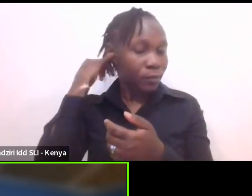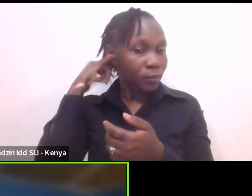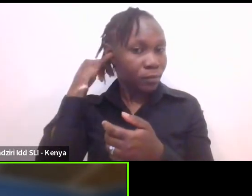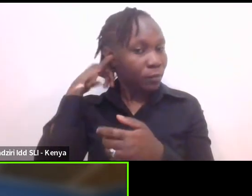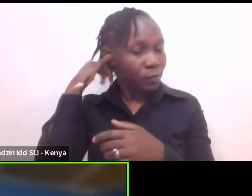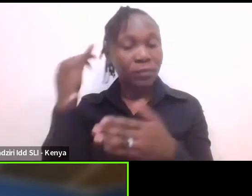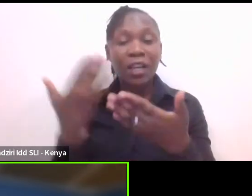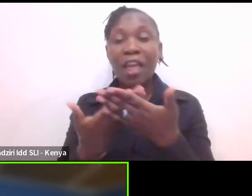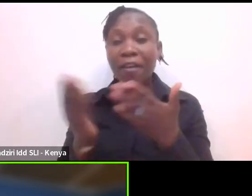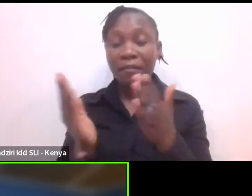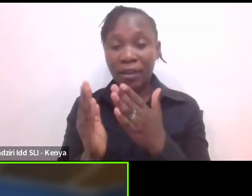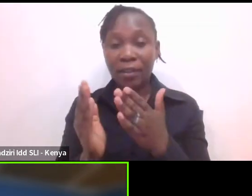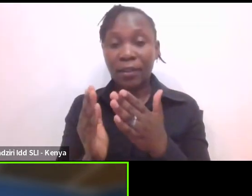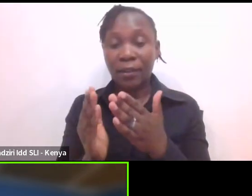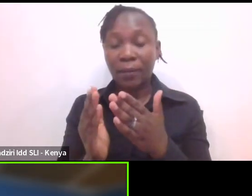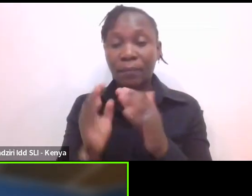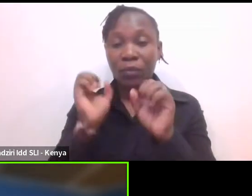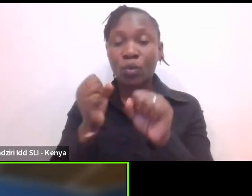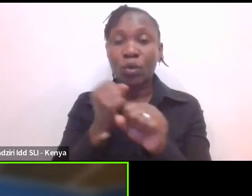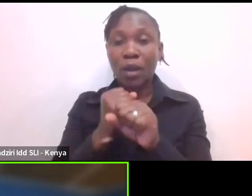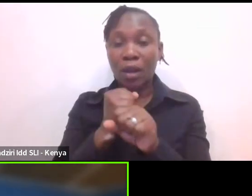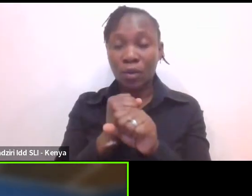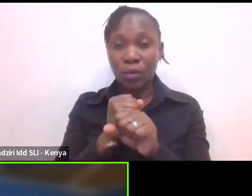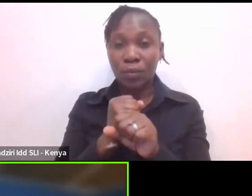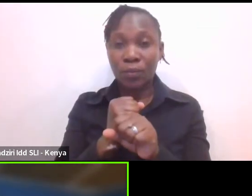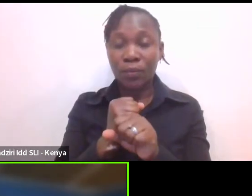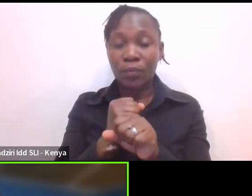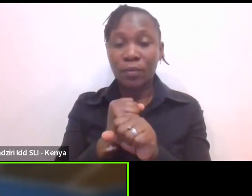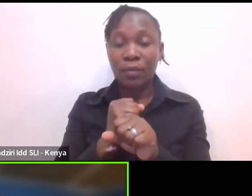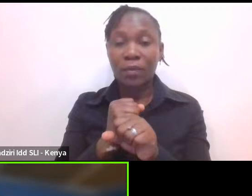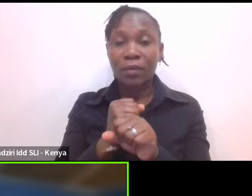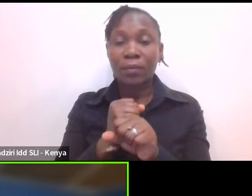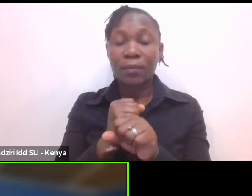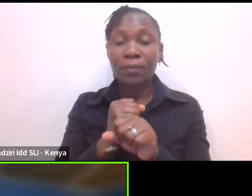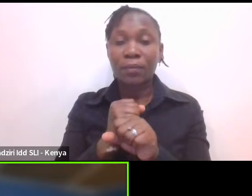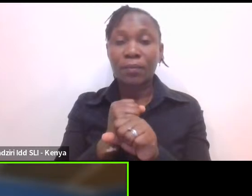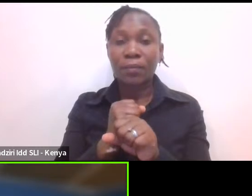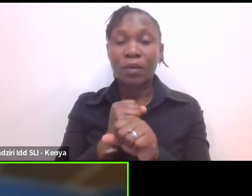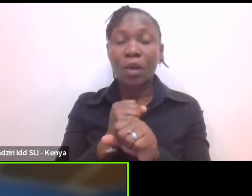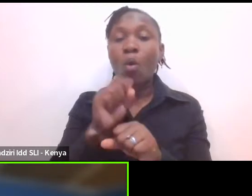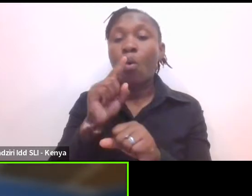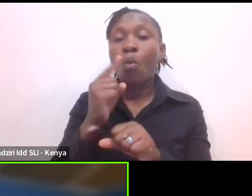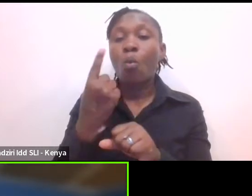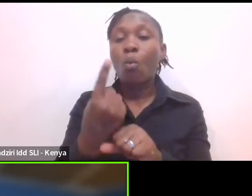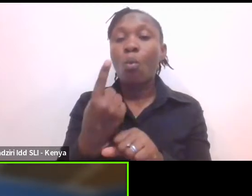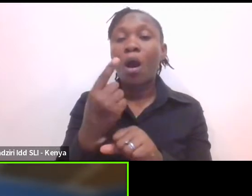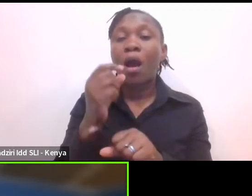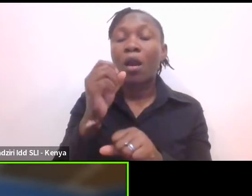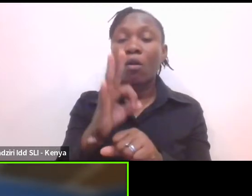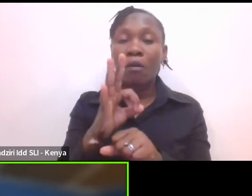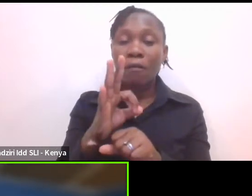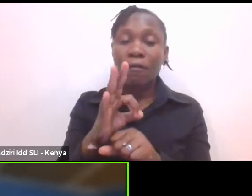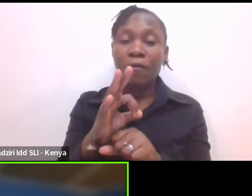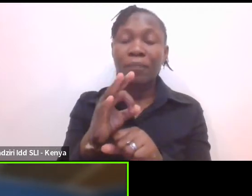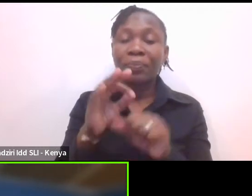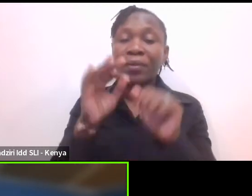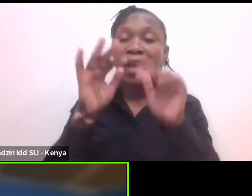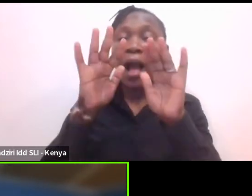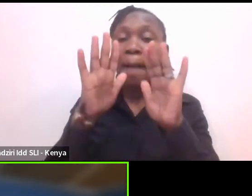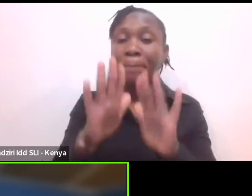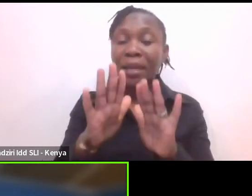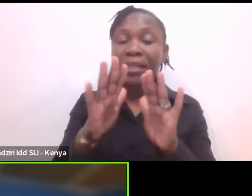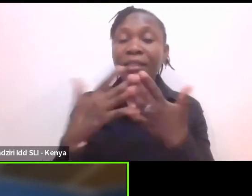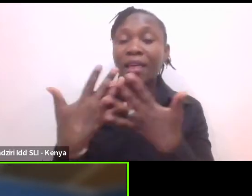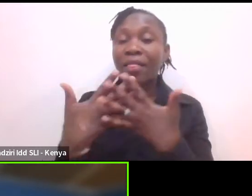what that says to me is we can instead, one of the amazing patterns